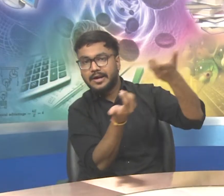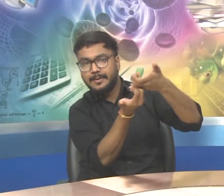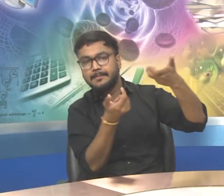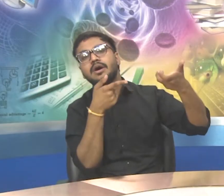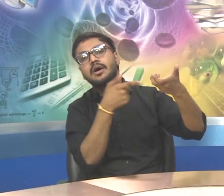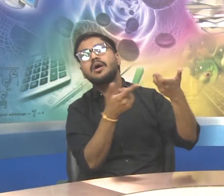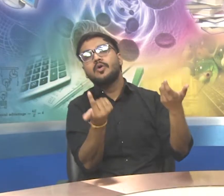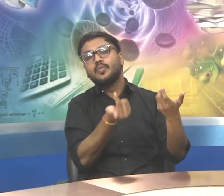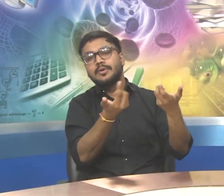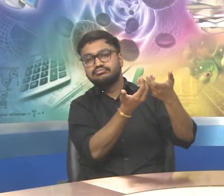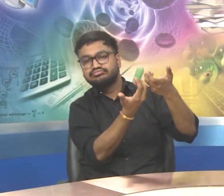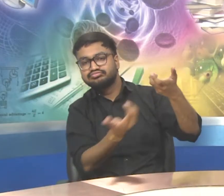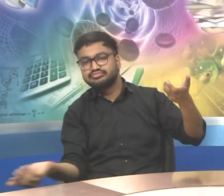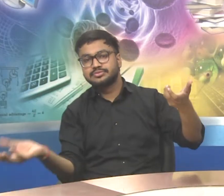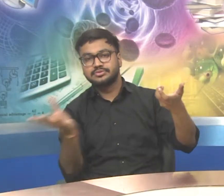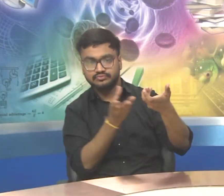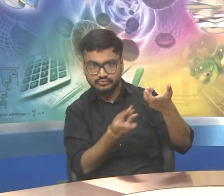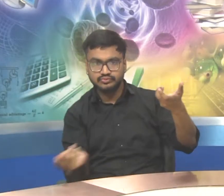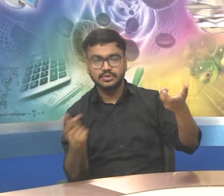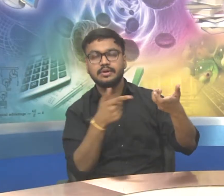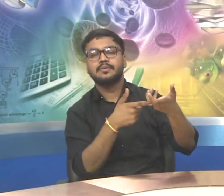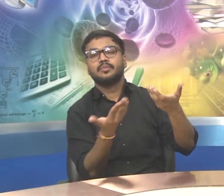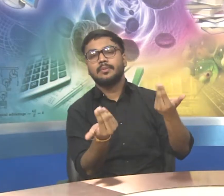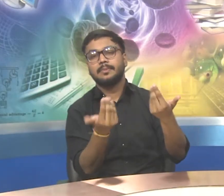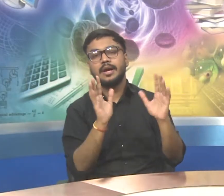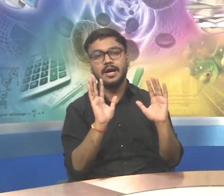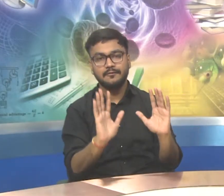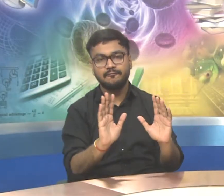especially to separate liquids like oil and water.